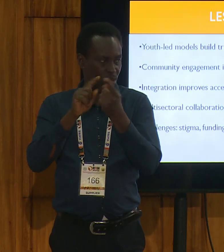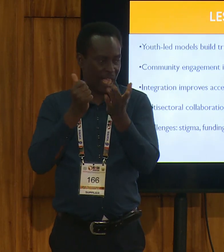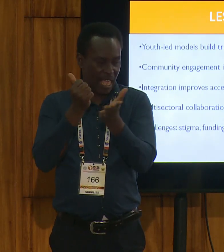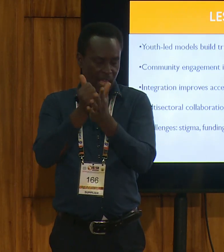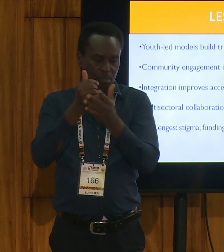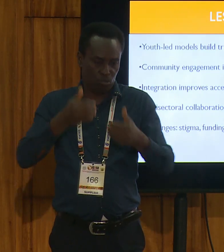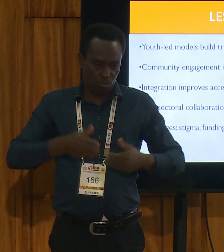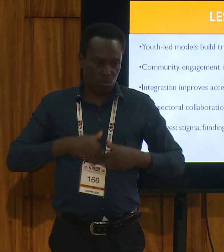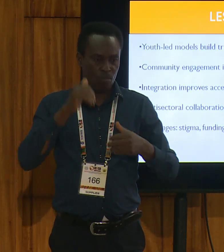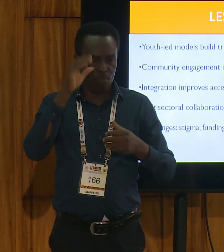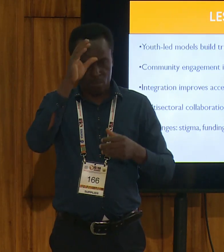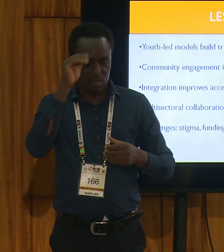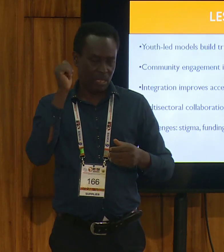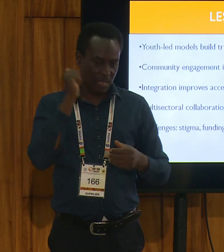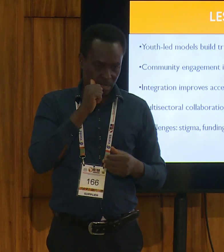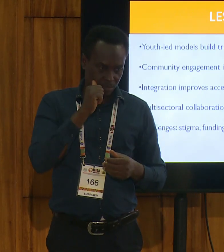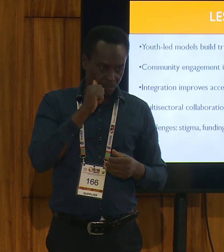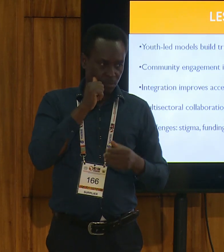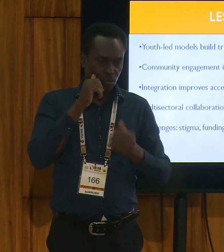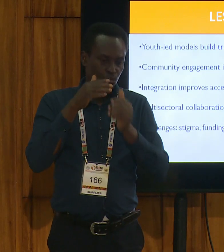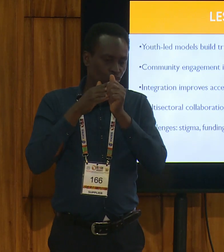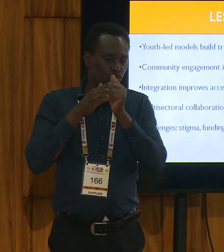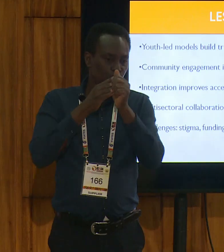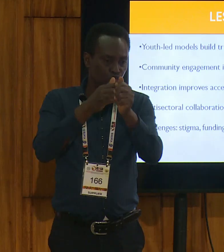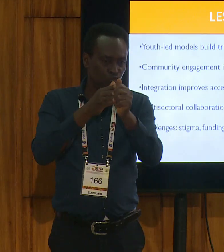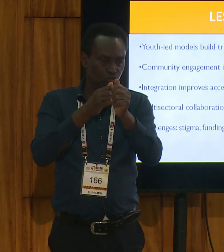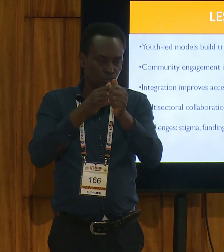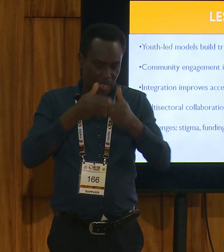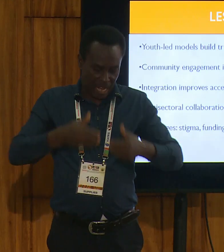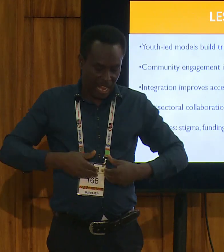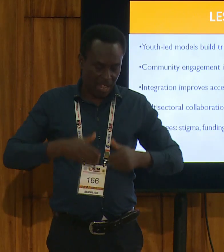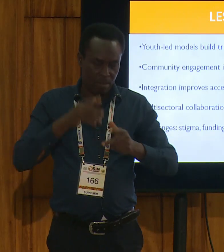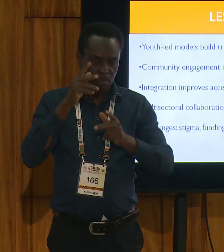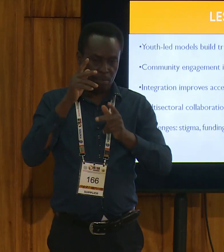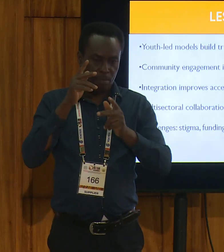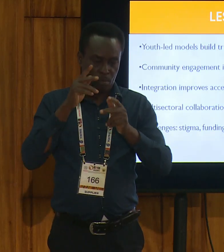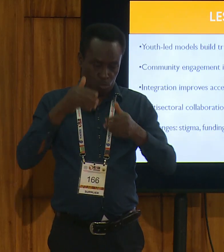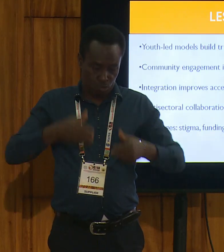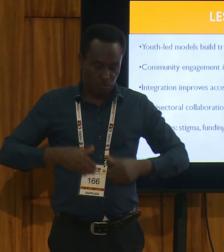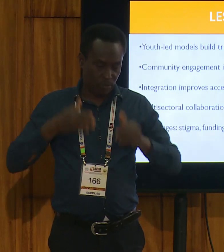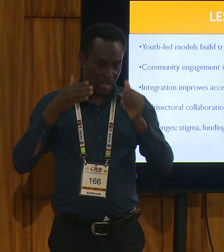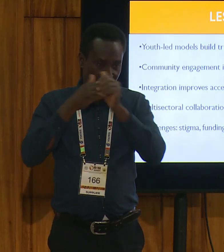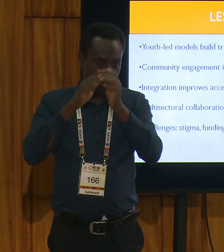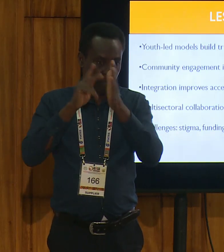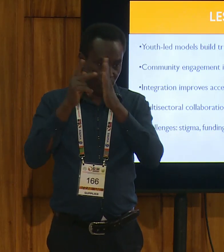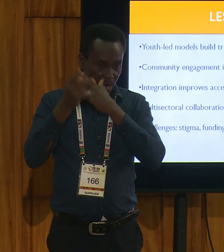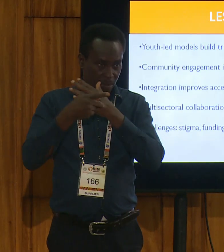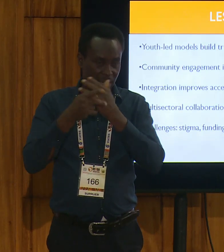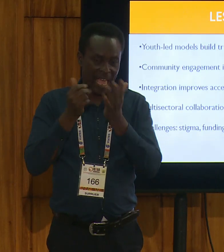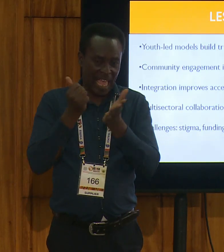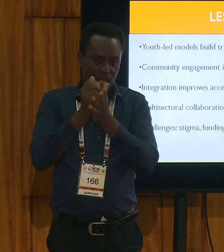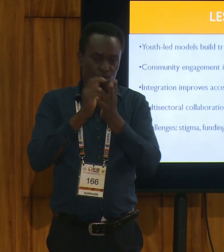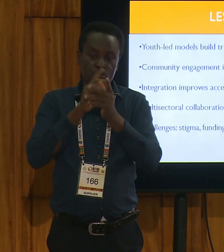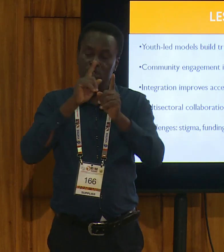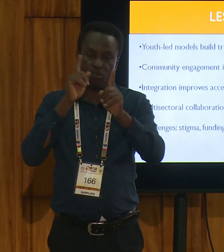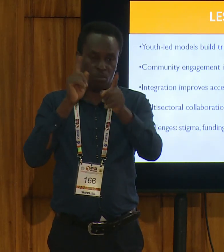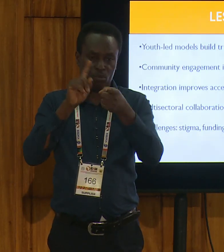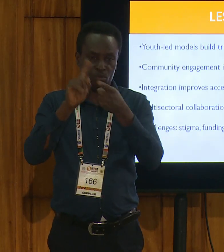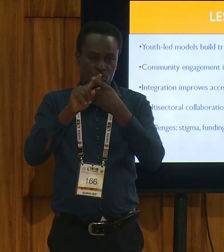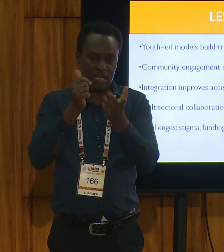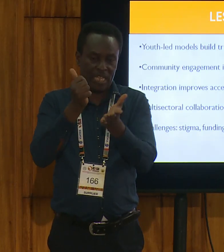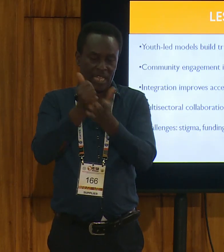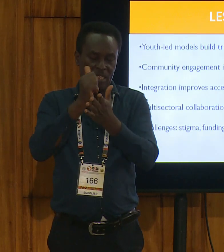have also learned that youth-led monitoring ensures accountability and responsiveness in HIV